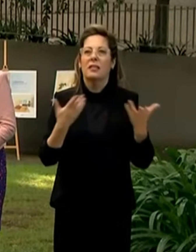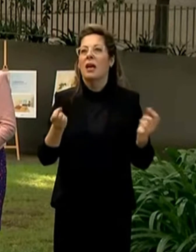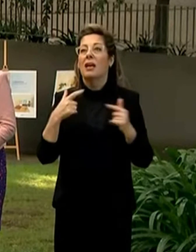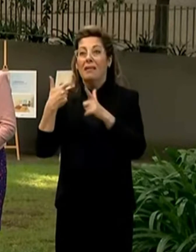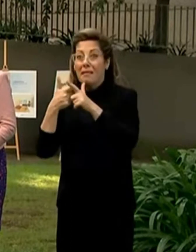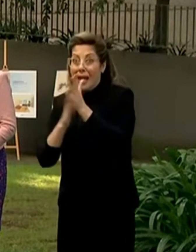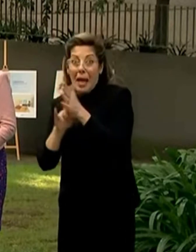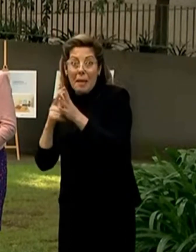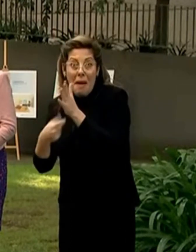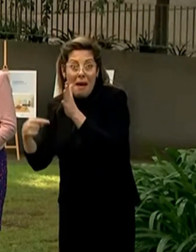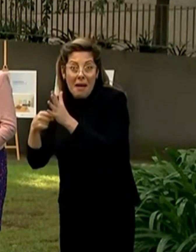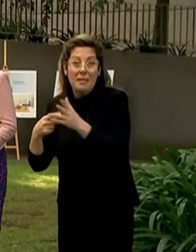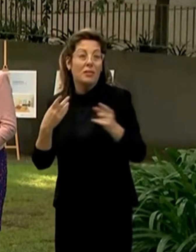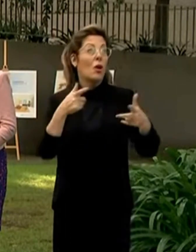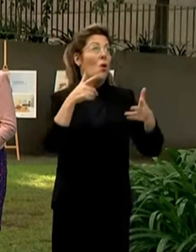So